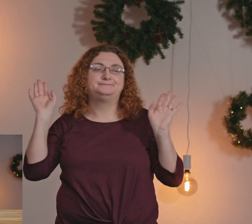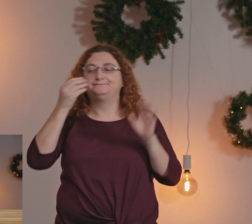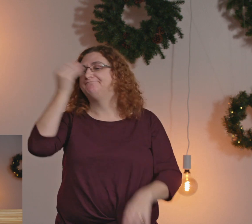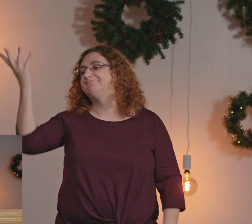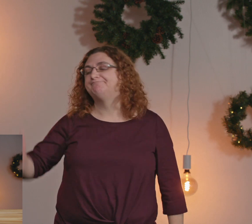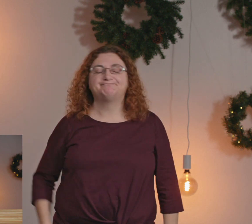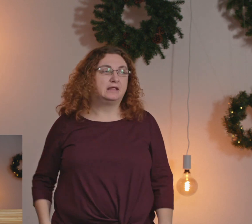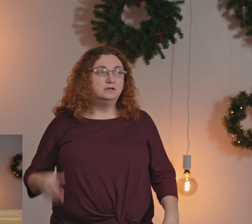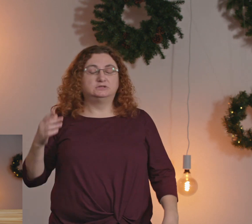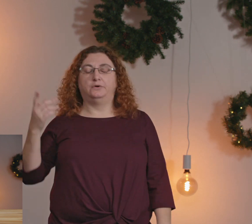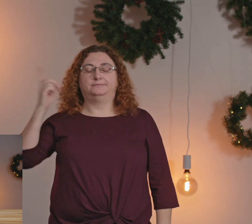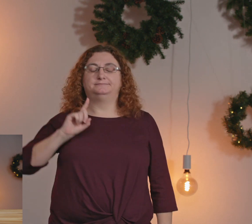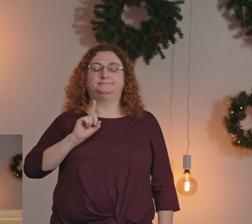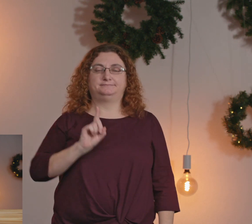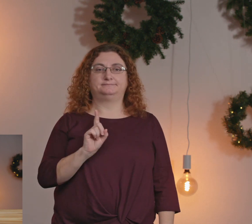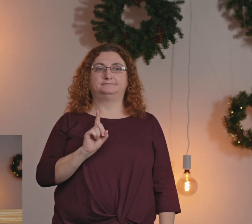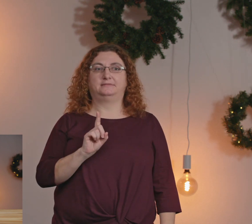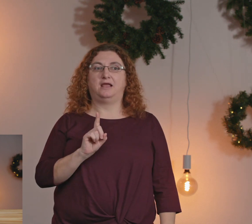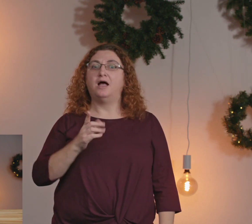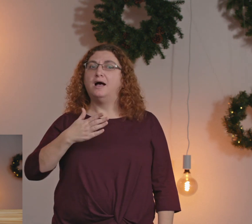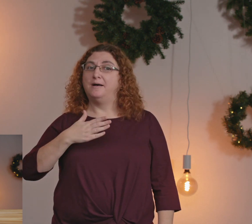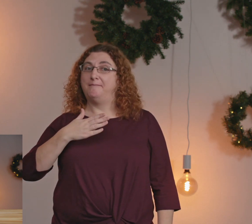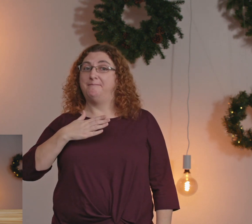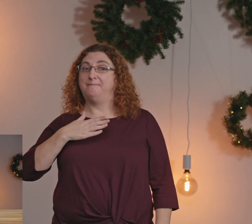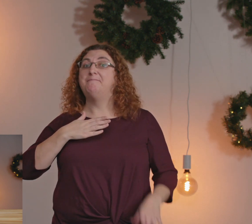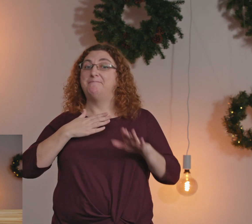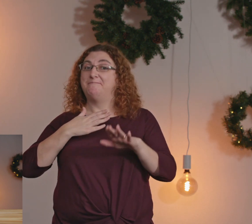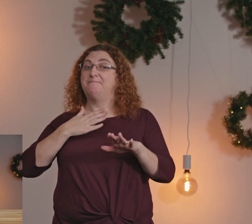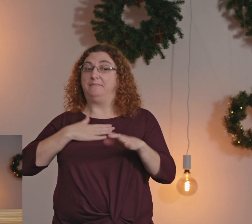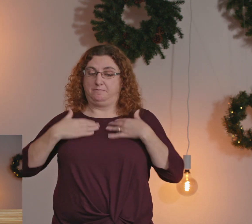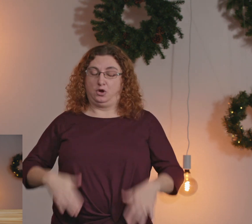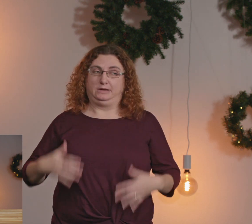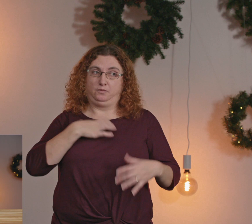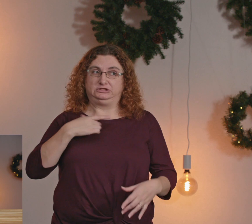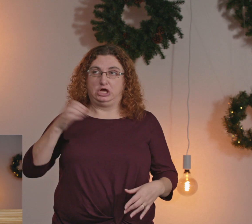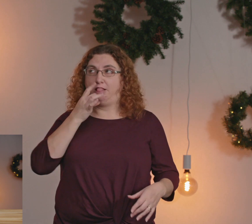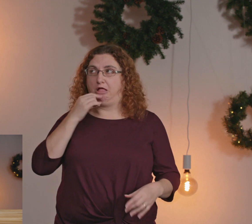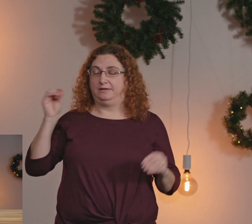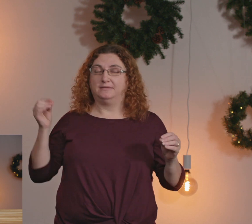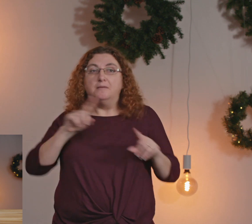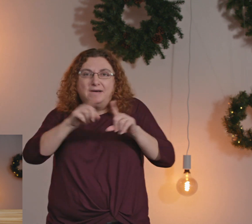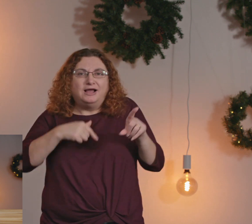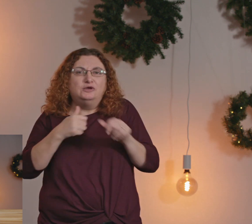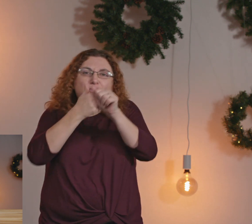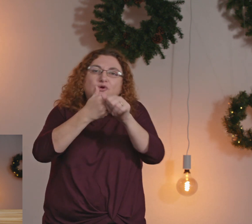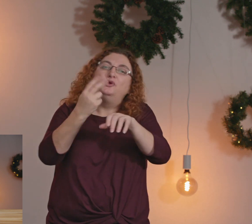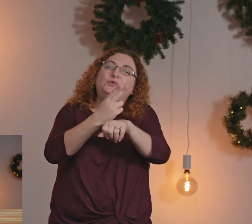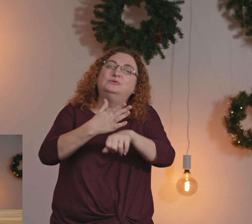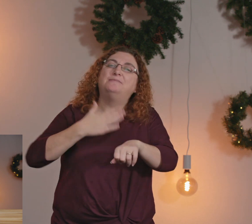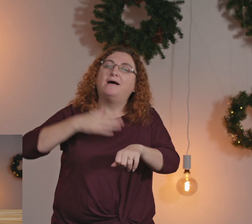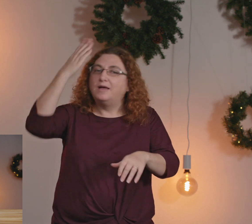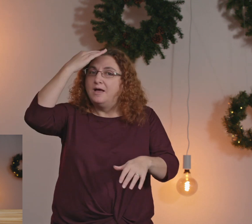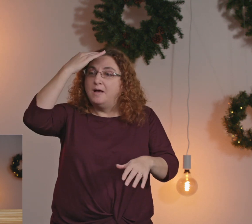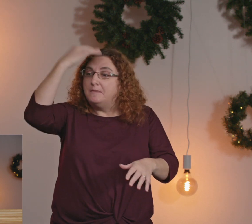memory. My toes would wish that I would go and turn the light on, but I go by memory. I